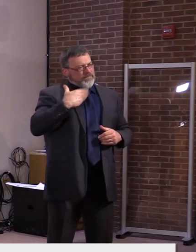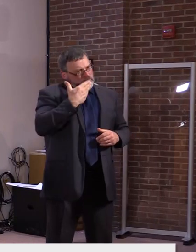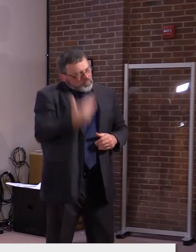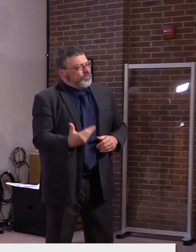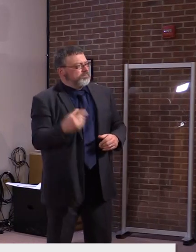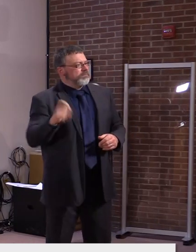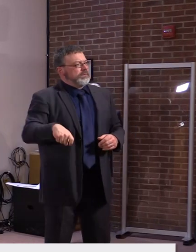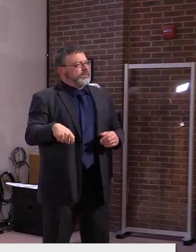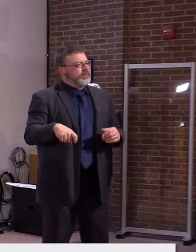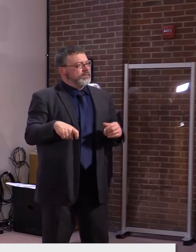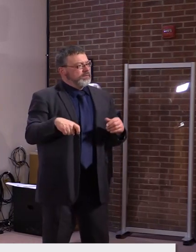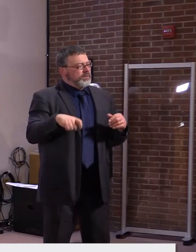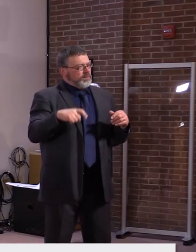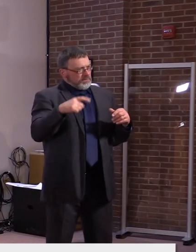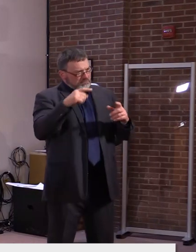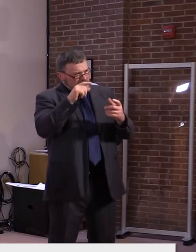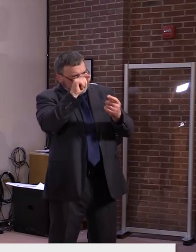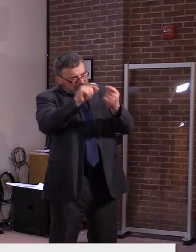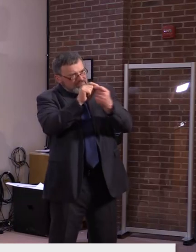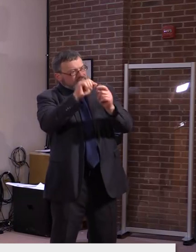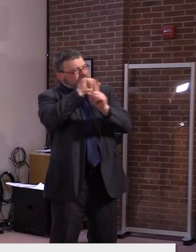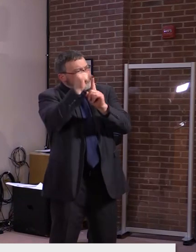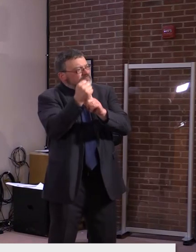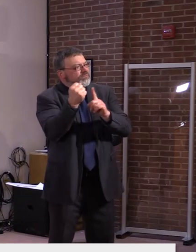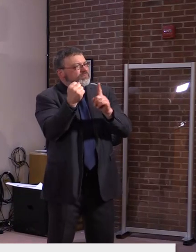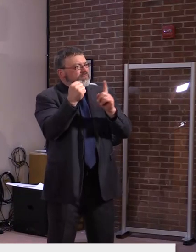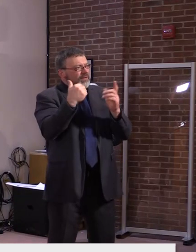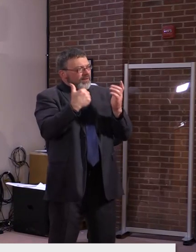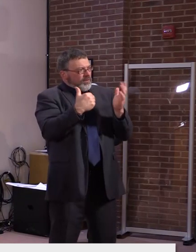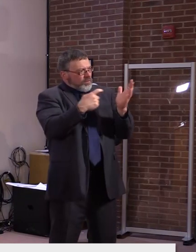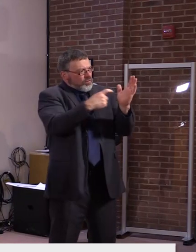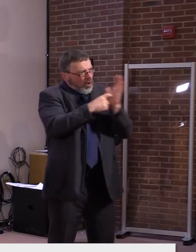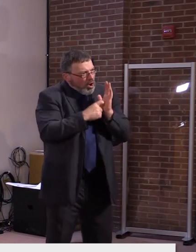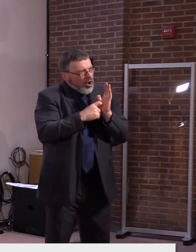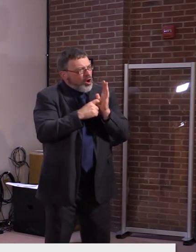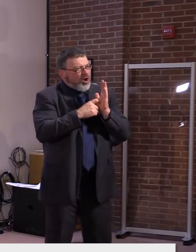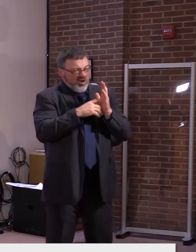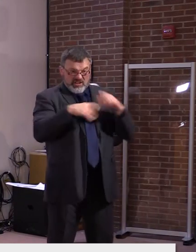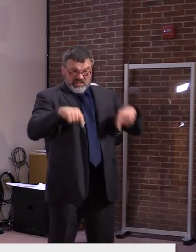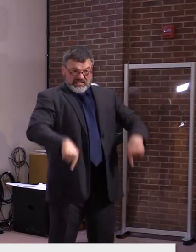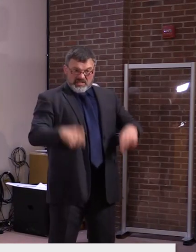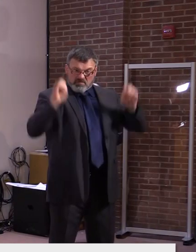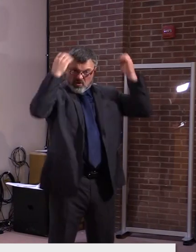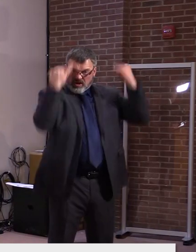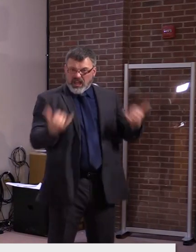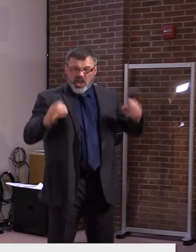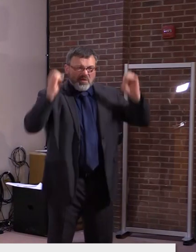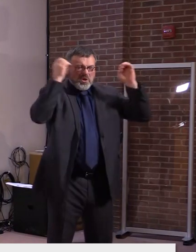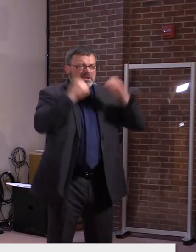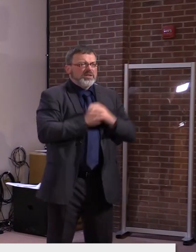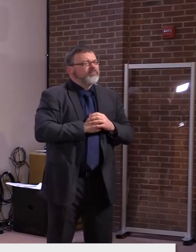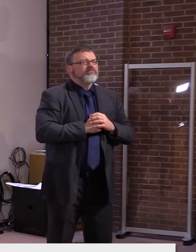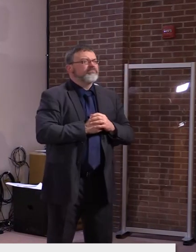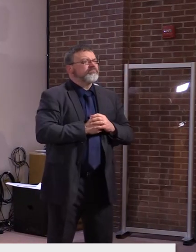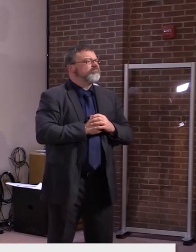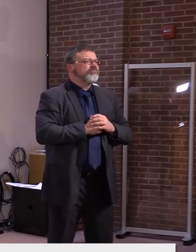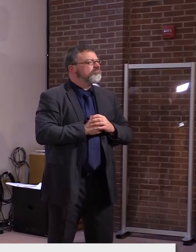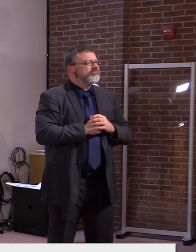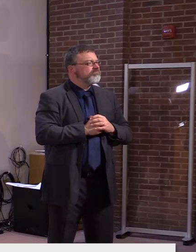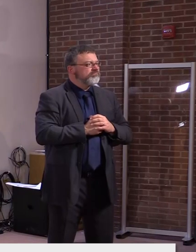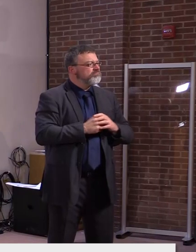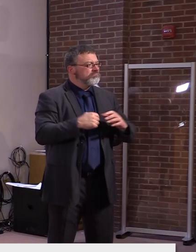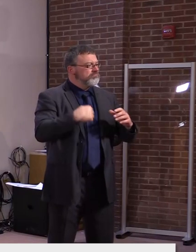can assure you this isn't it. And I believe that we'll get through this with all the measures, all the